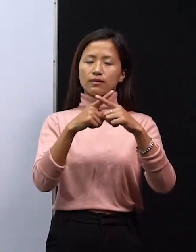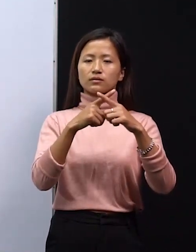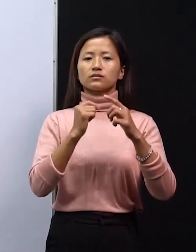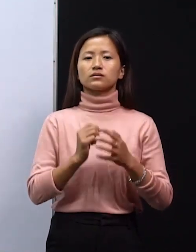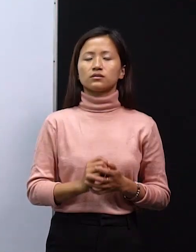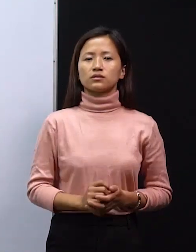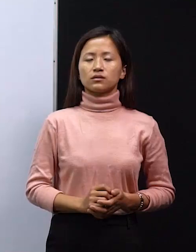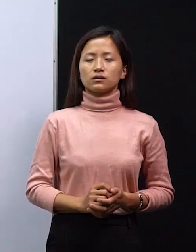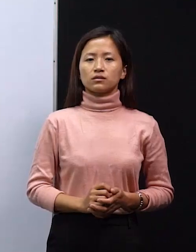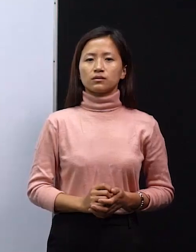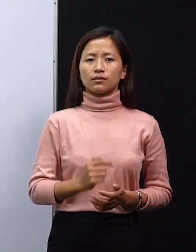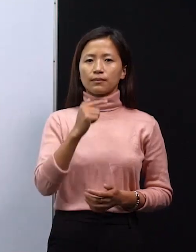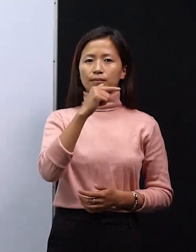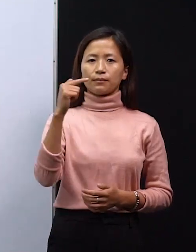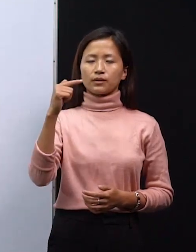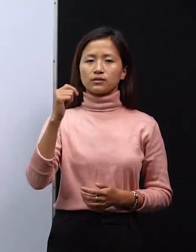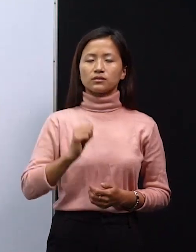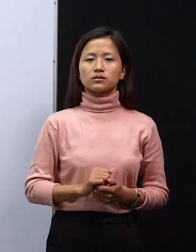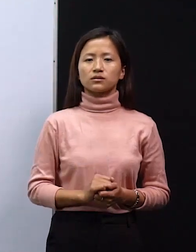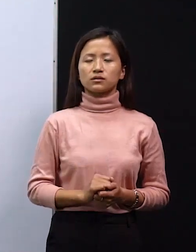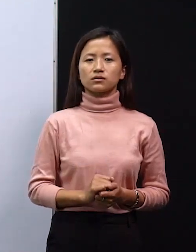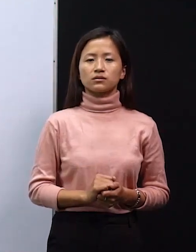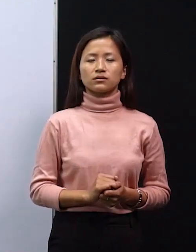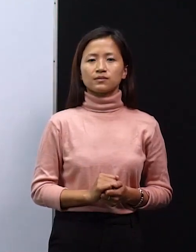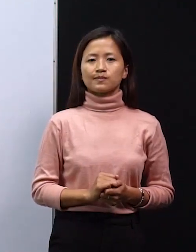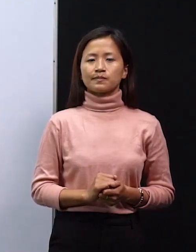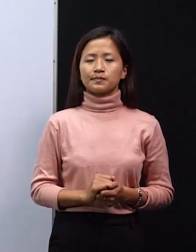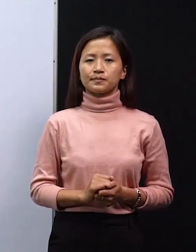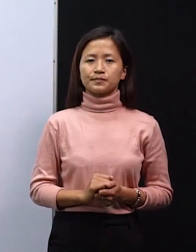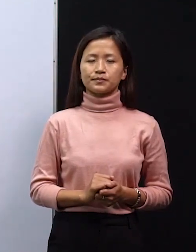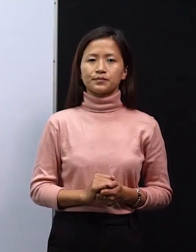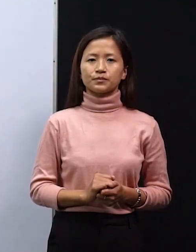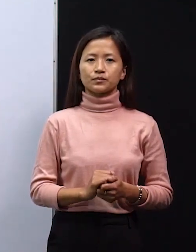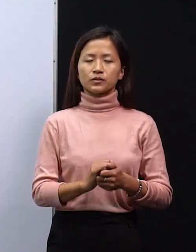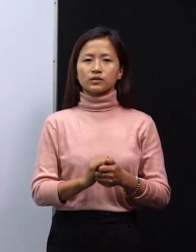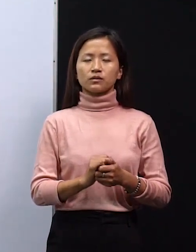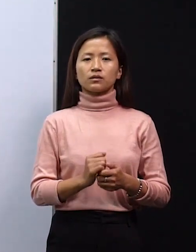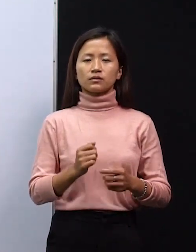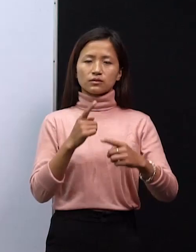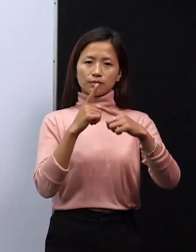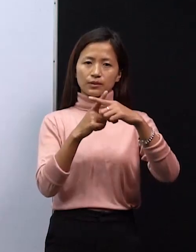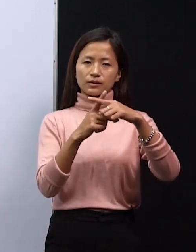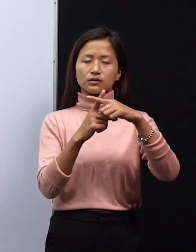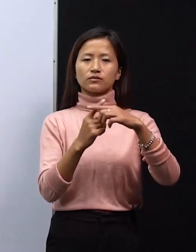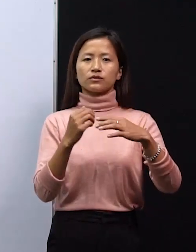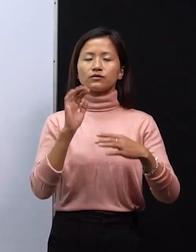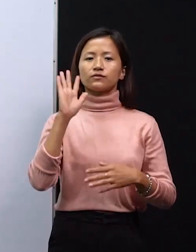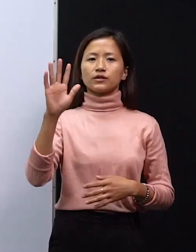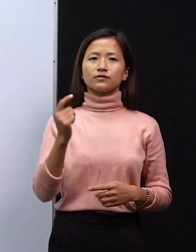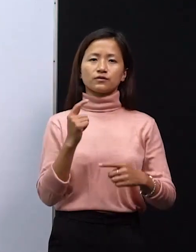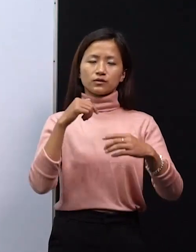alright, minus, I'm taking outside, 5 into x, and then there's a plus sign inside, 5 into